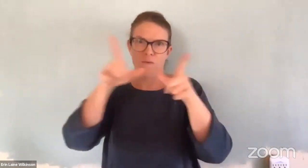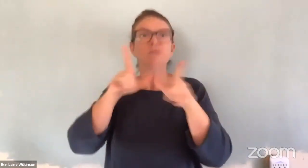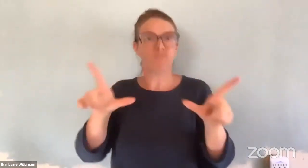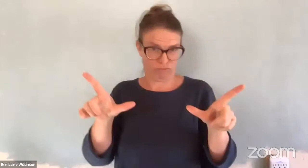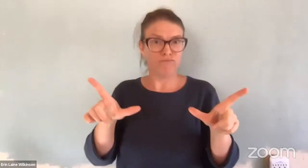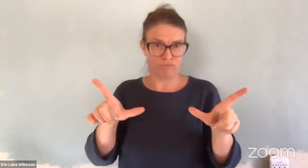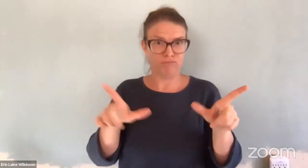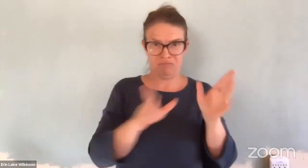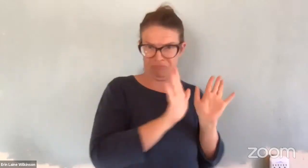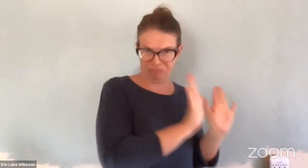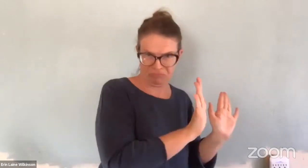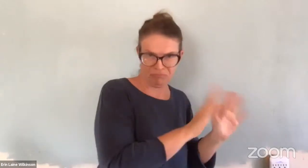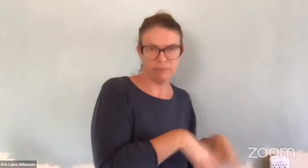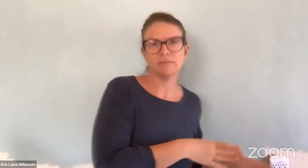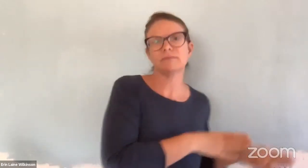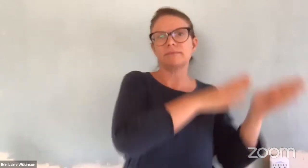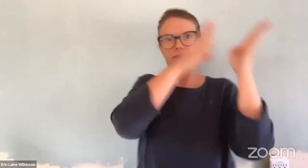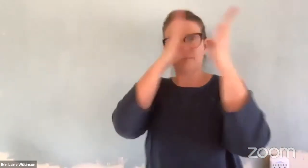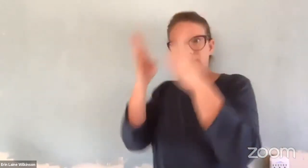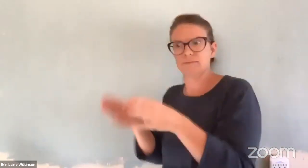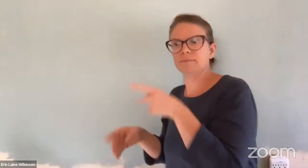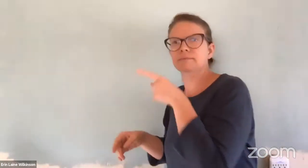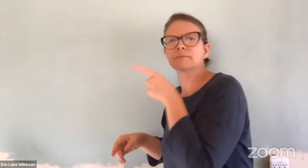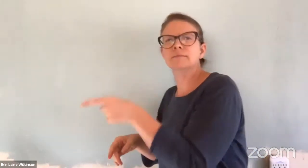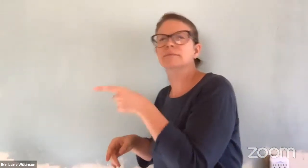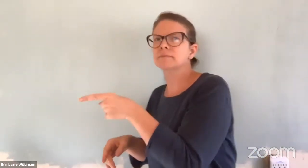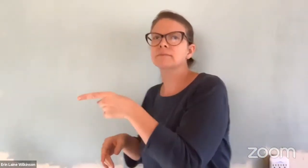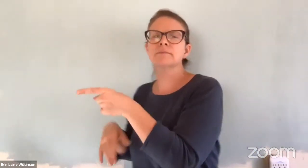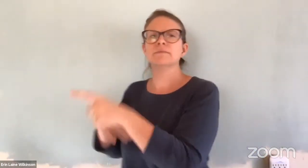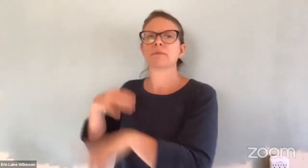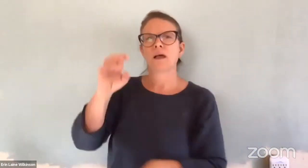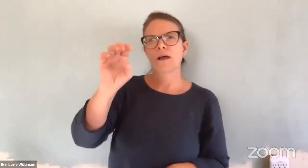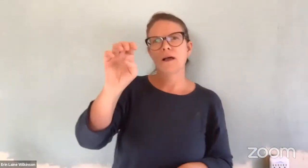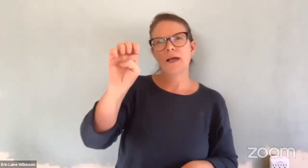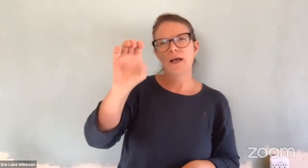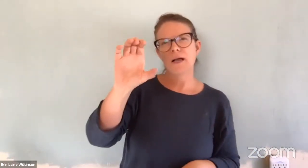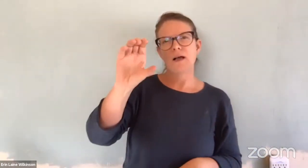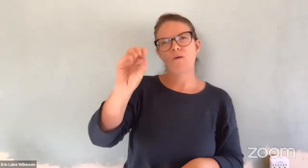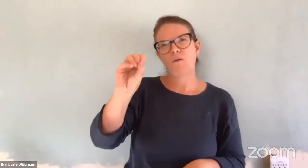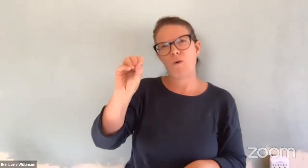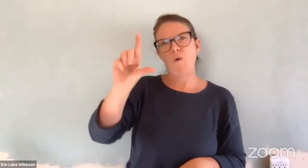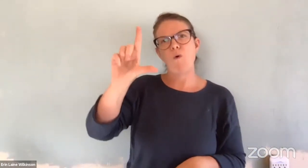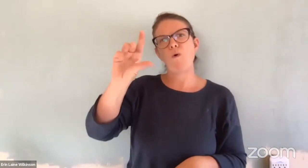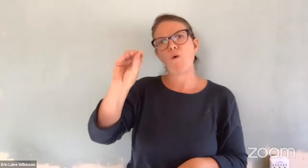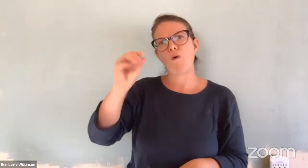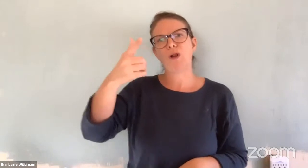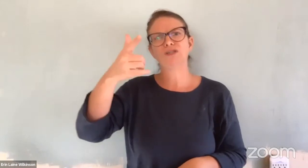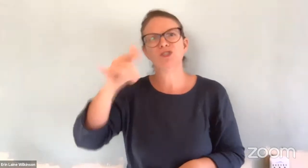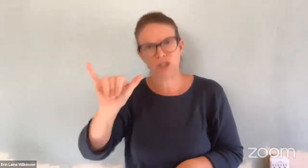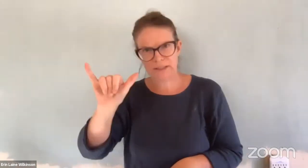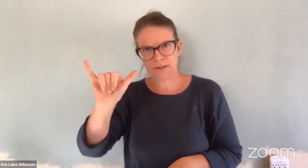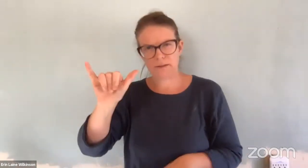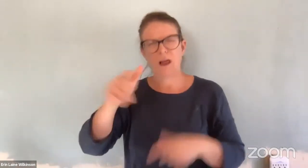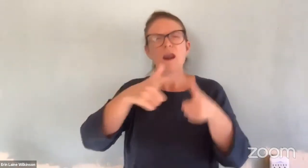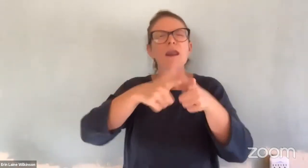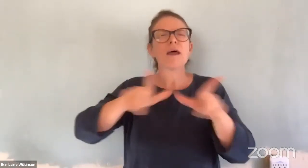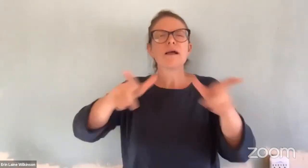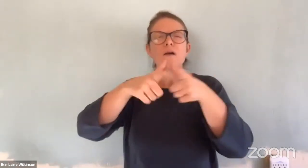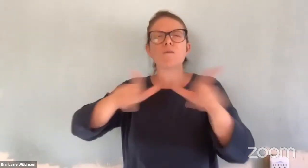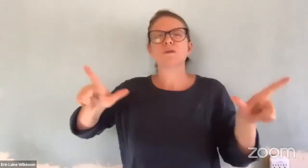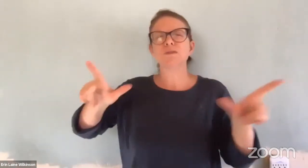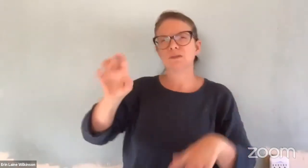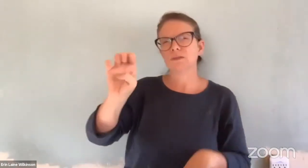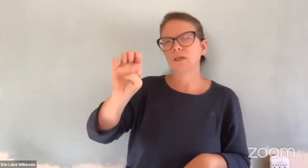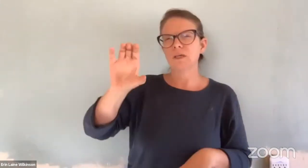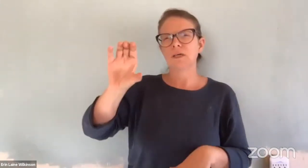and reach this ultimate point where they become equivalent of spoken languages. But there is another view that I'd like to